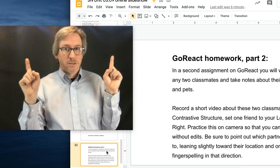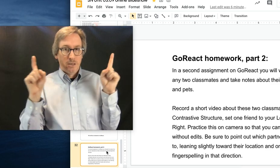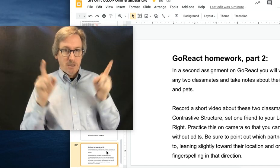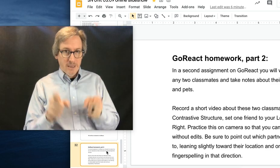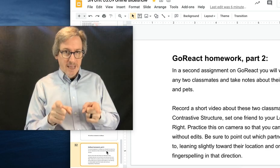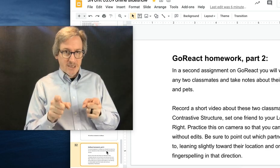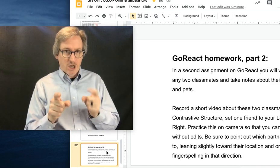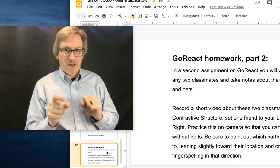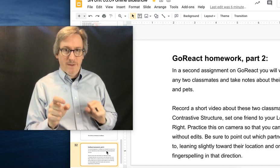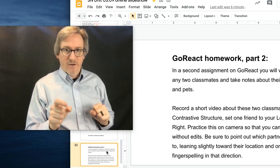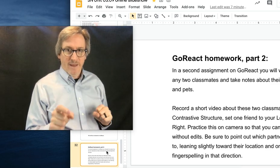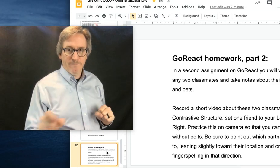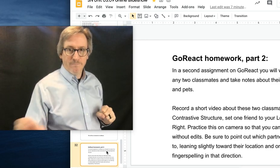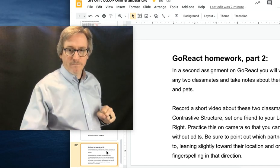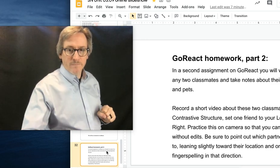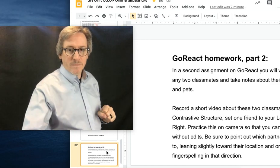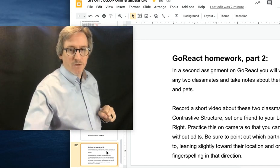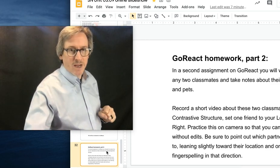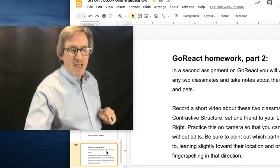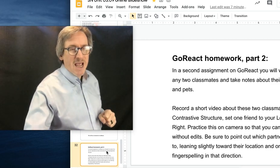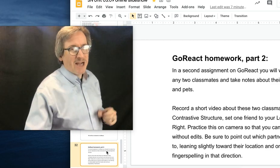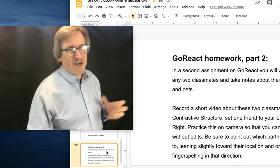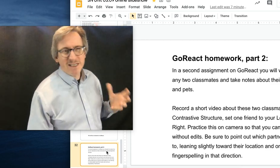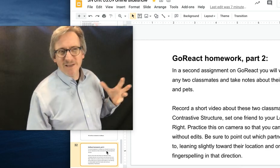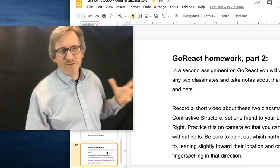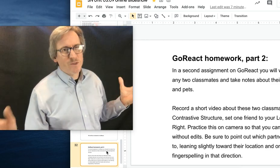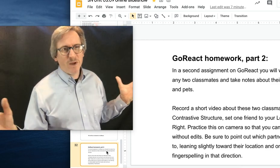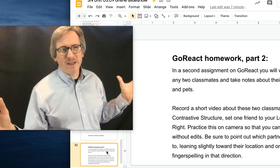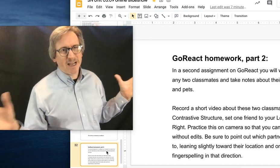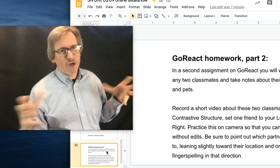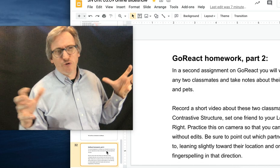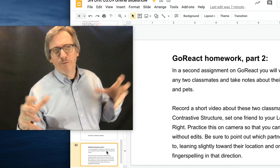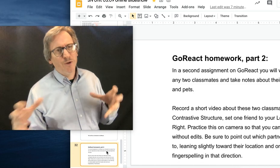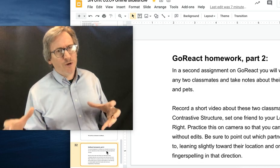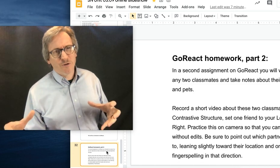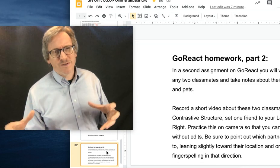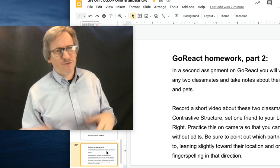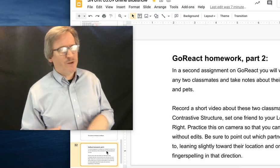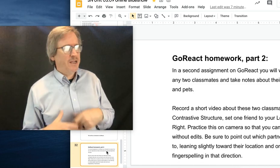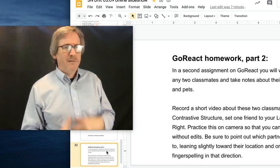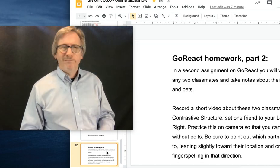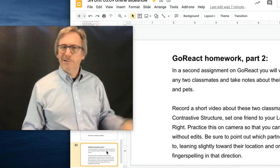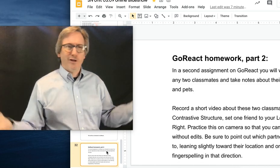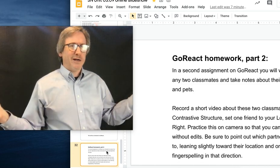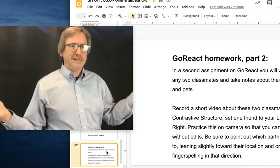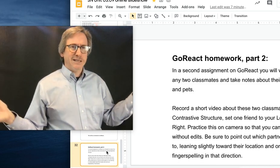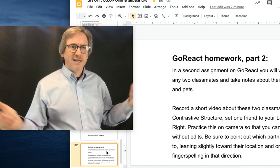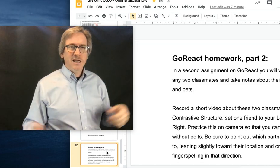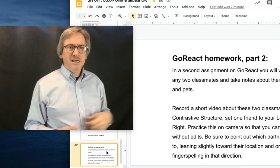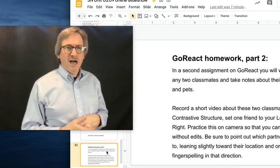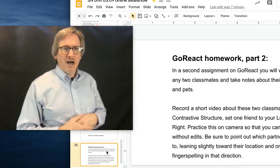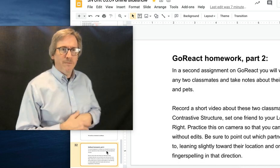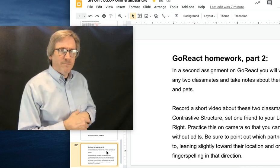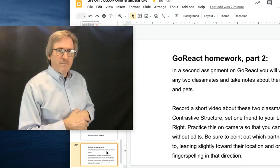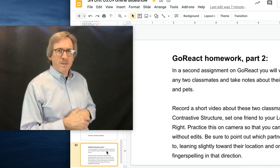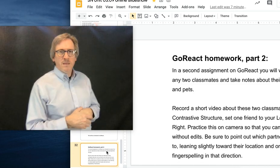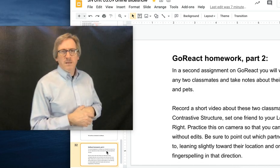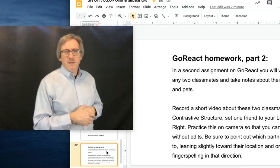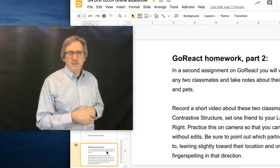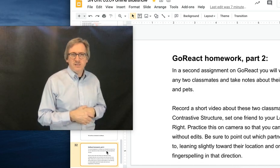classmates and talk about them. Right. I tried to see if there was a way that I could group you in groups of 3. There isn't.